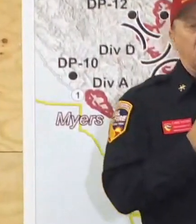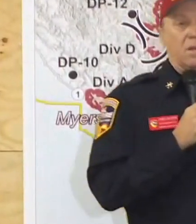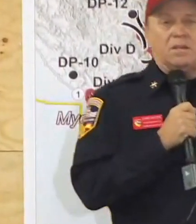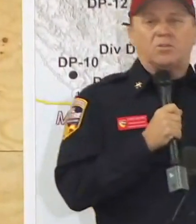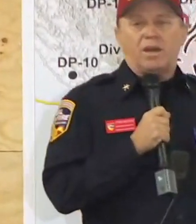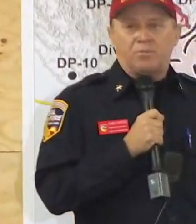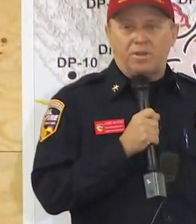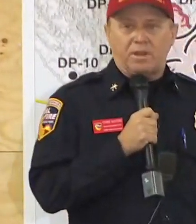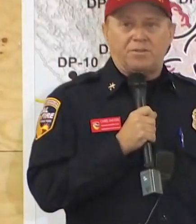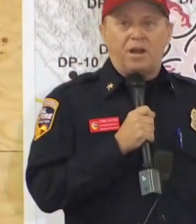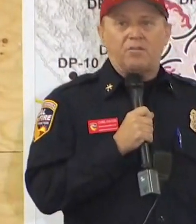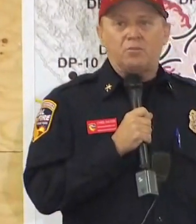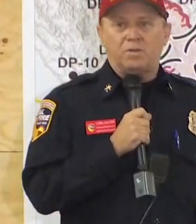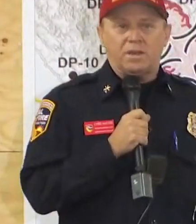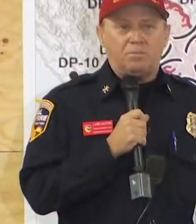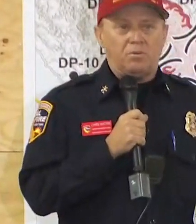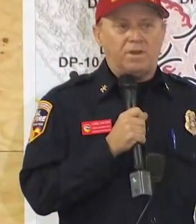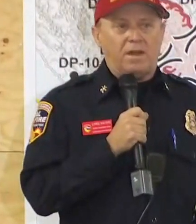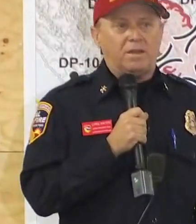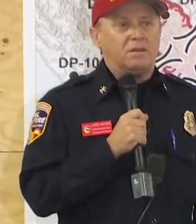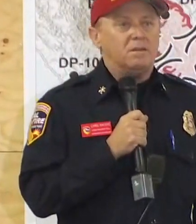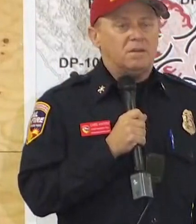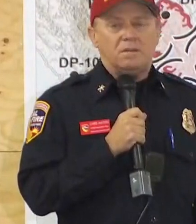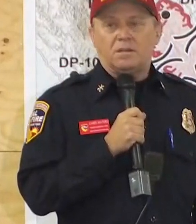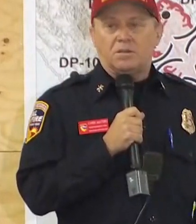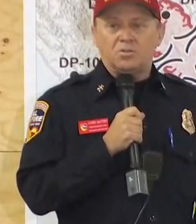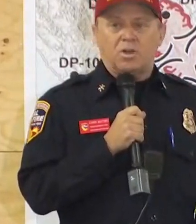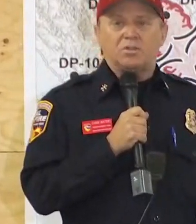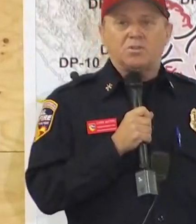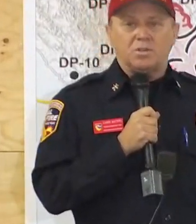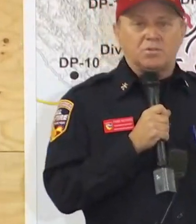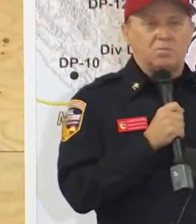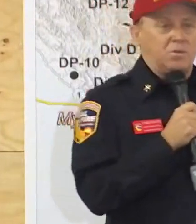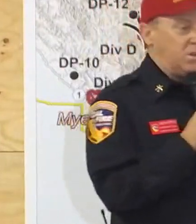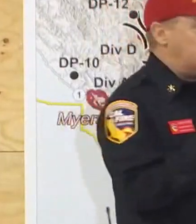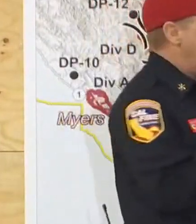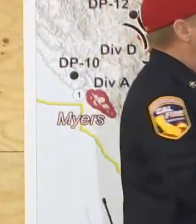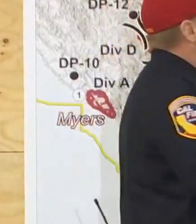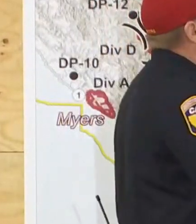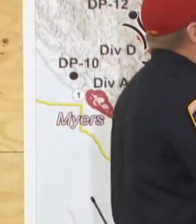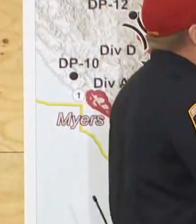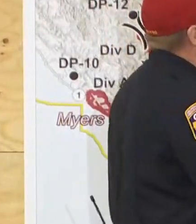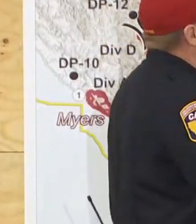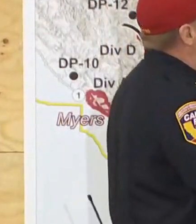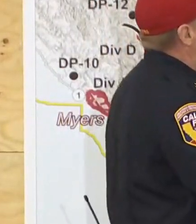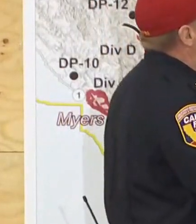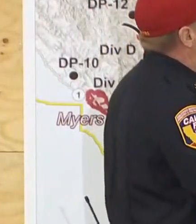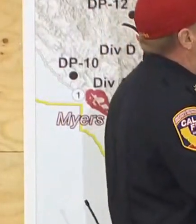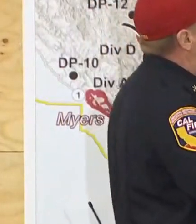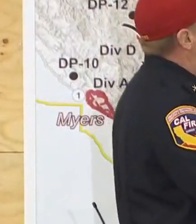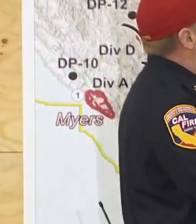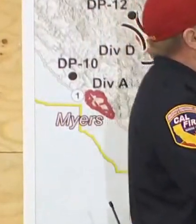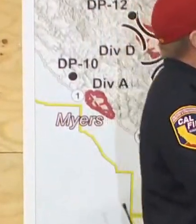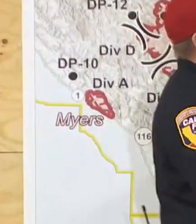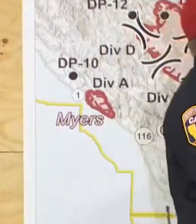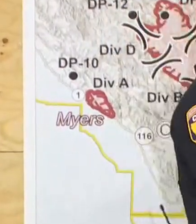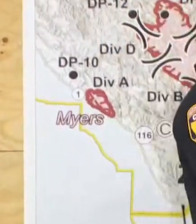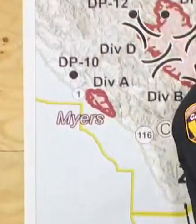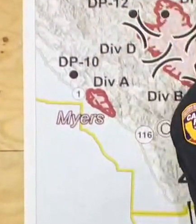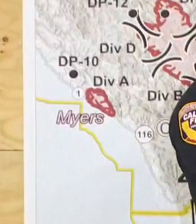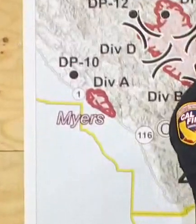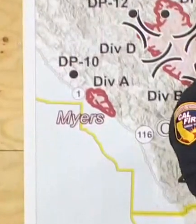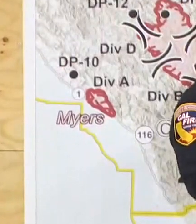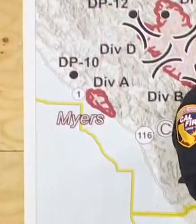Valley and to try to prevent that fire from moving into Pope Valley, into those structures and those communities. We're also focusing attention on moving more